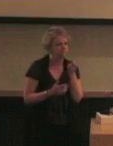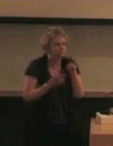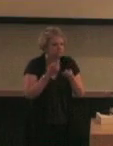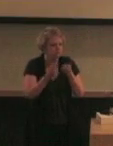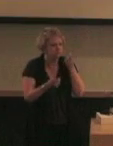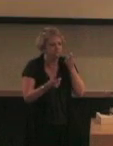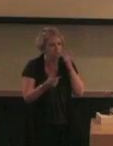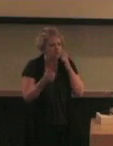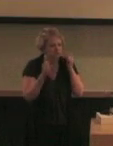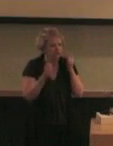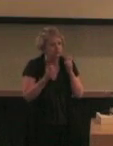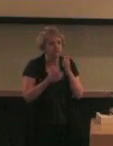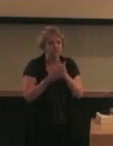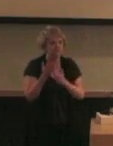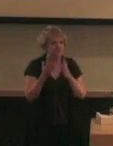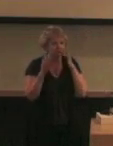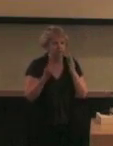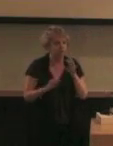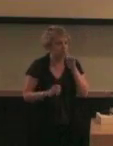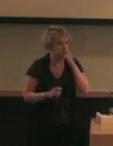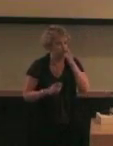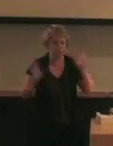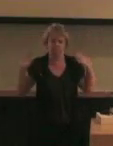sounds. Some choose not to speak at all.